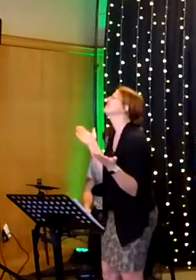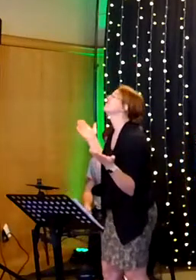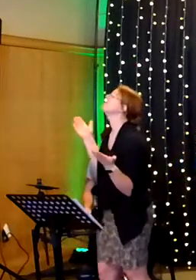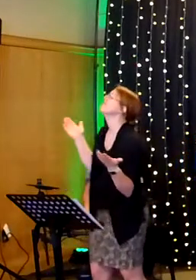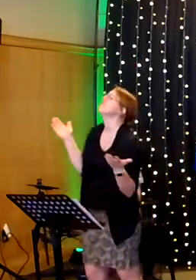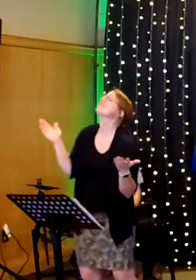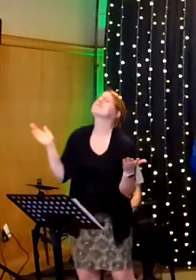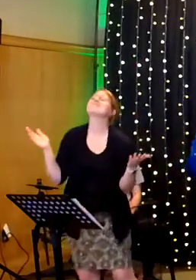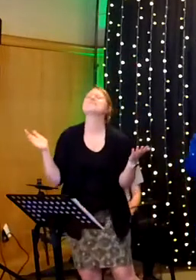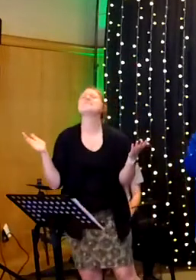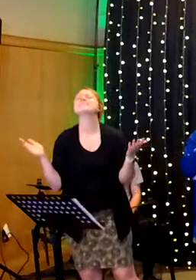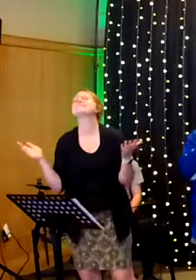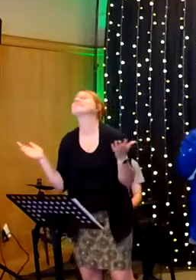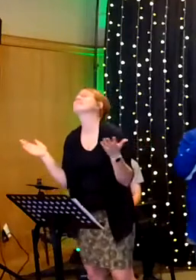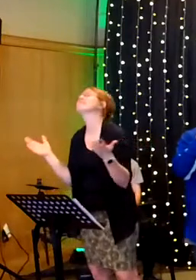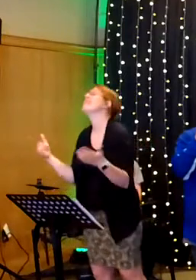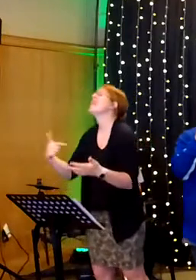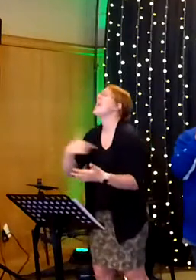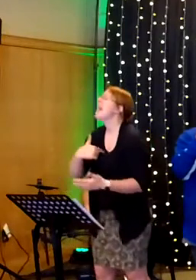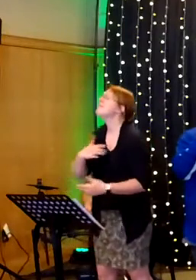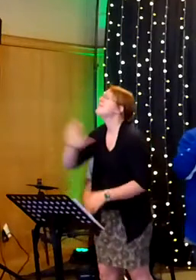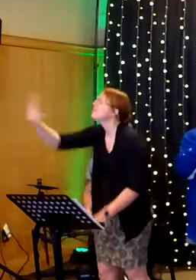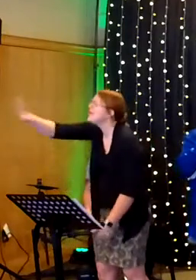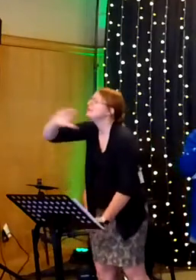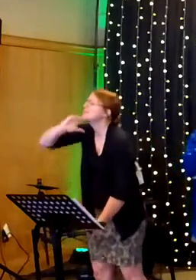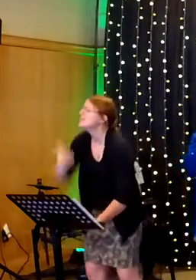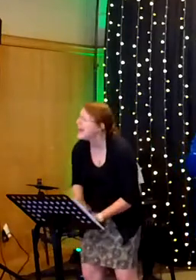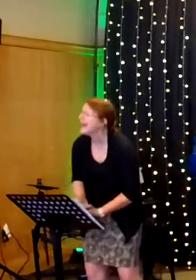We're the sons and the